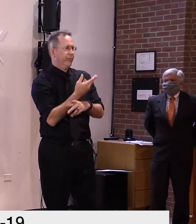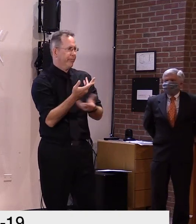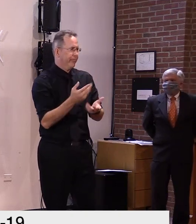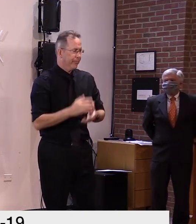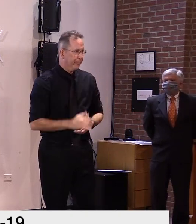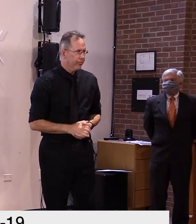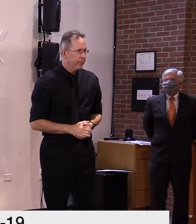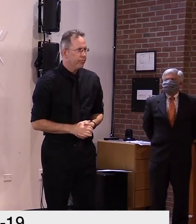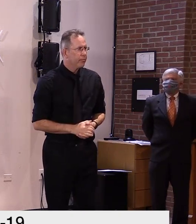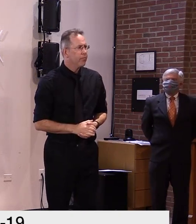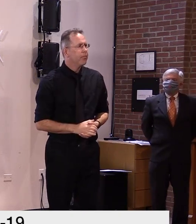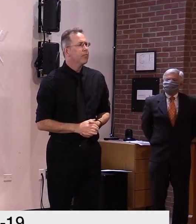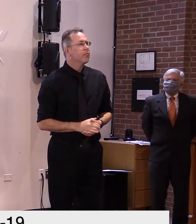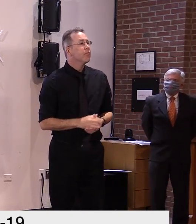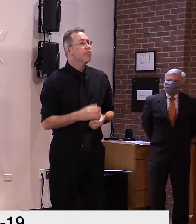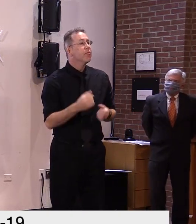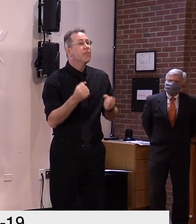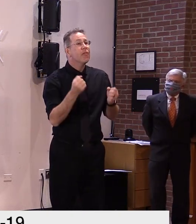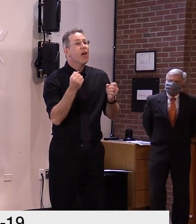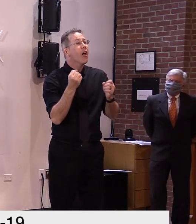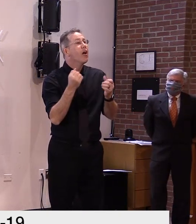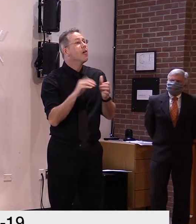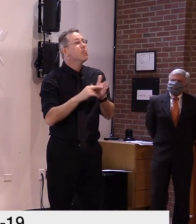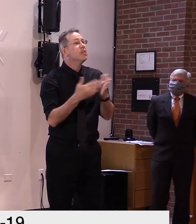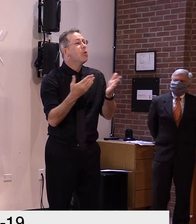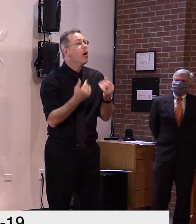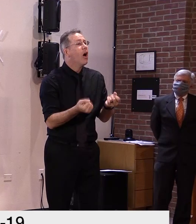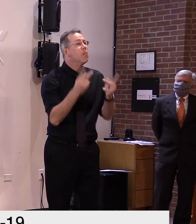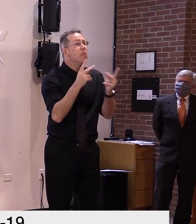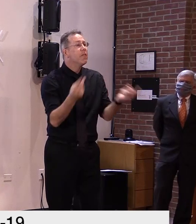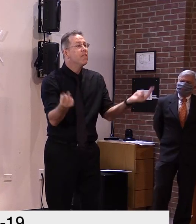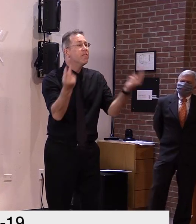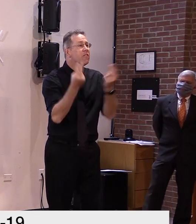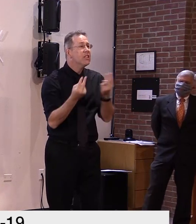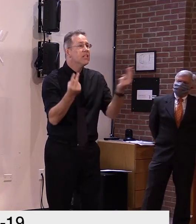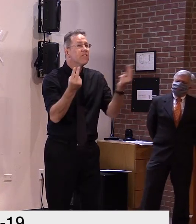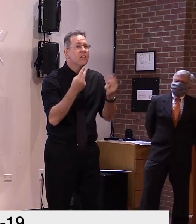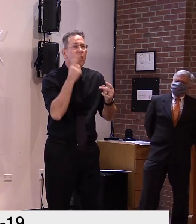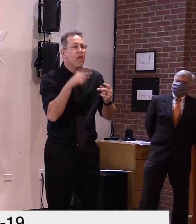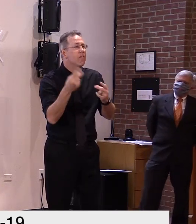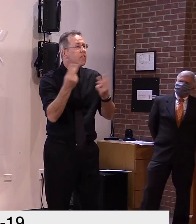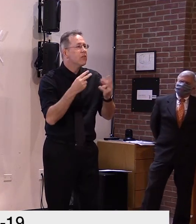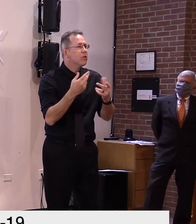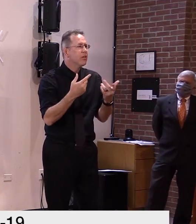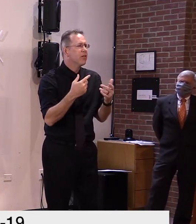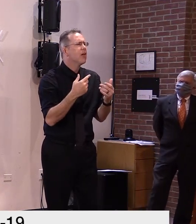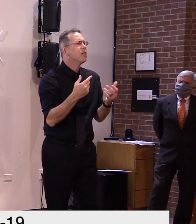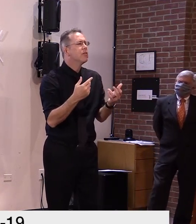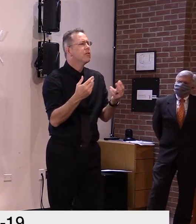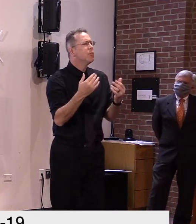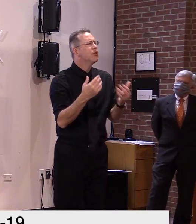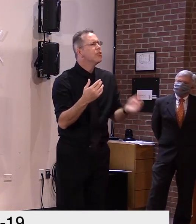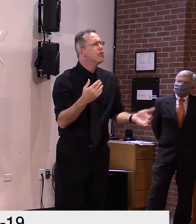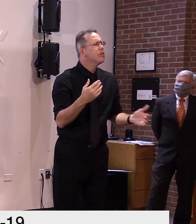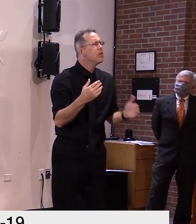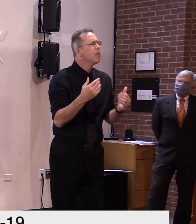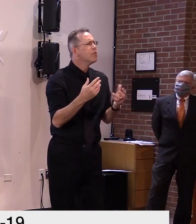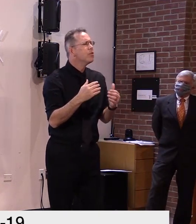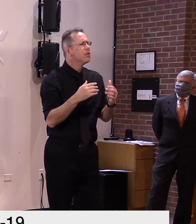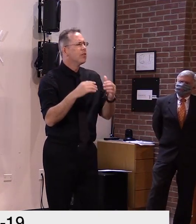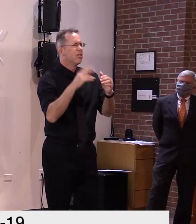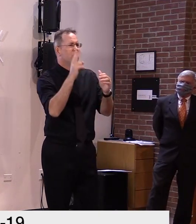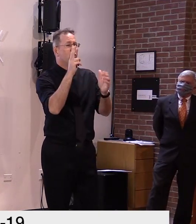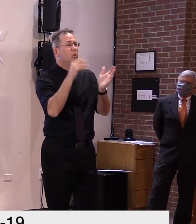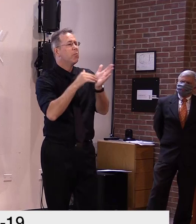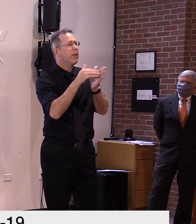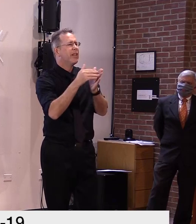1.87 million people able to come to Vermont without a quarantine. It's down from about 1 million visitors from last week. Last